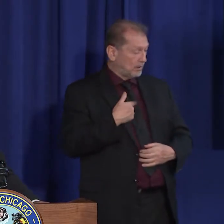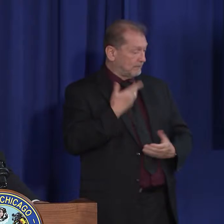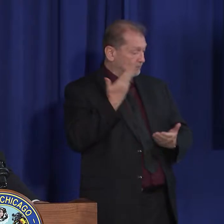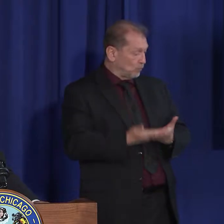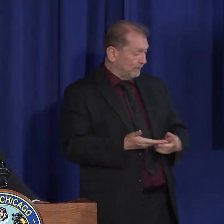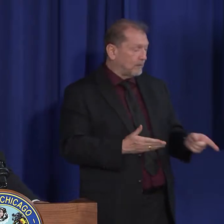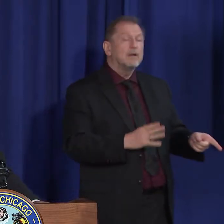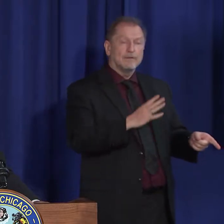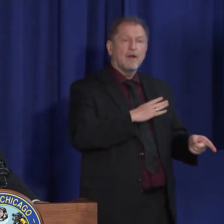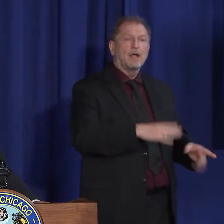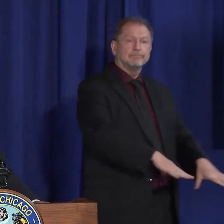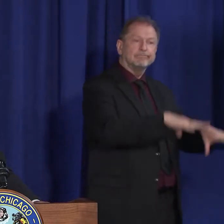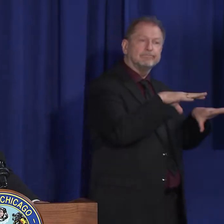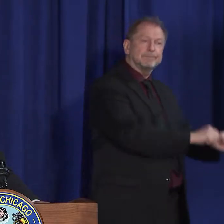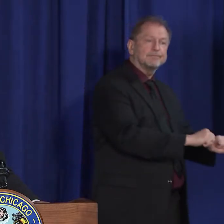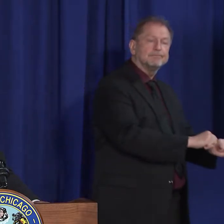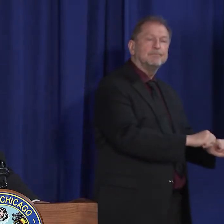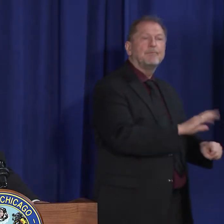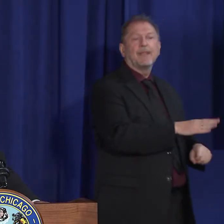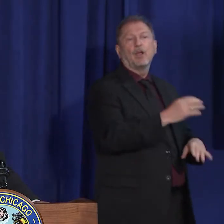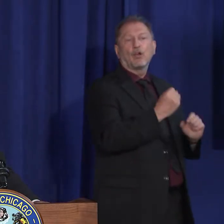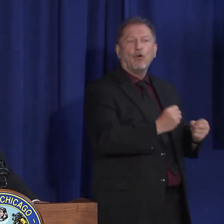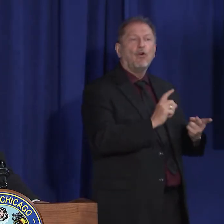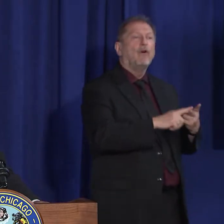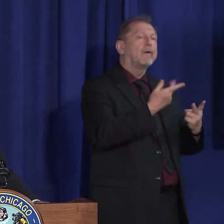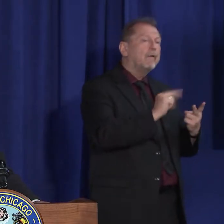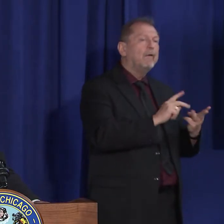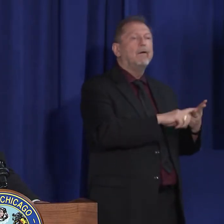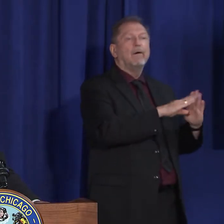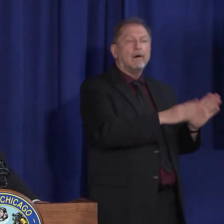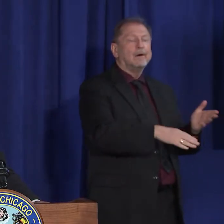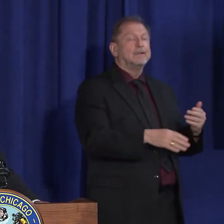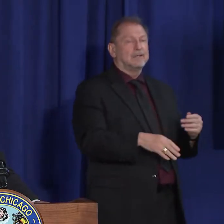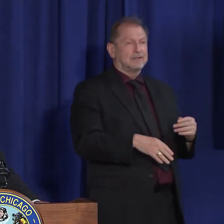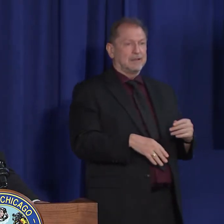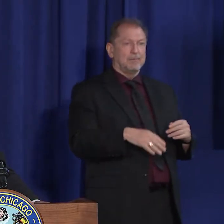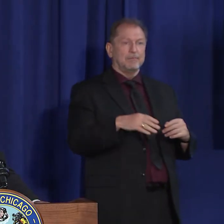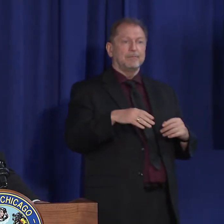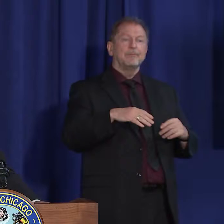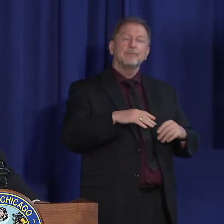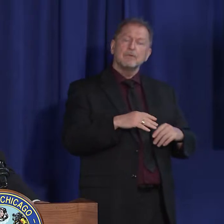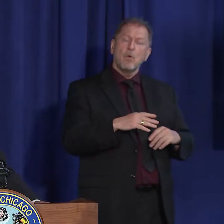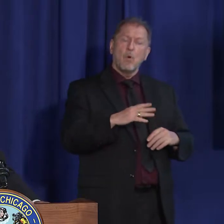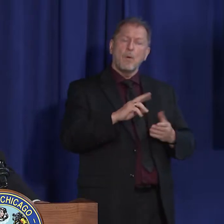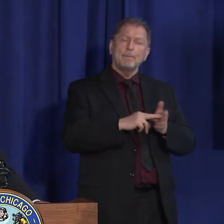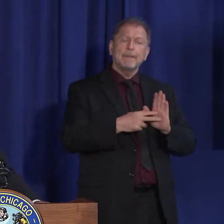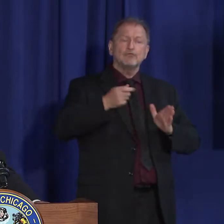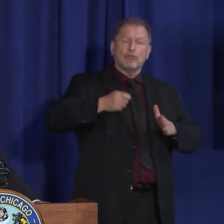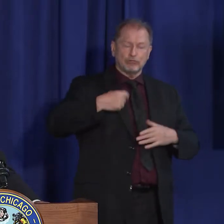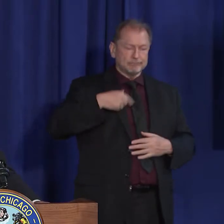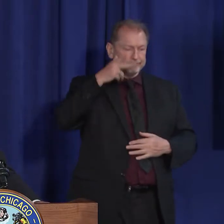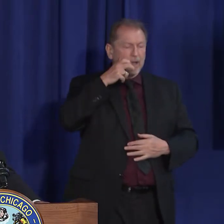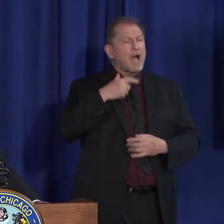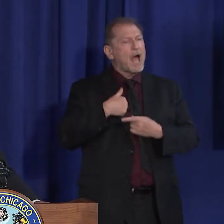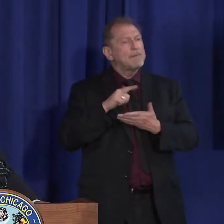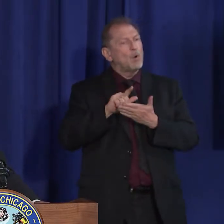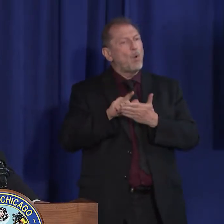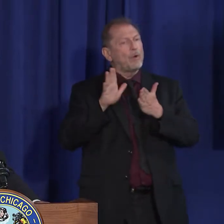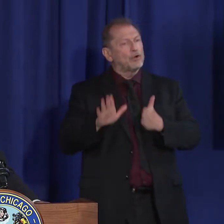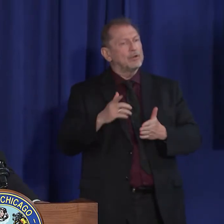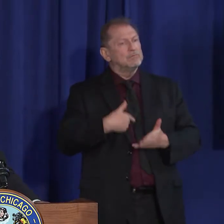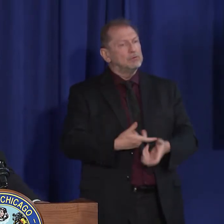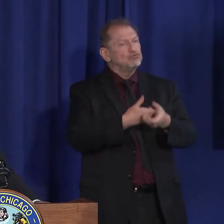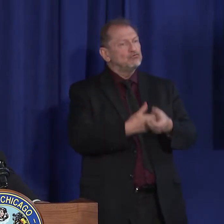and the law to be able to make our case. That's very, very different from before. So I'm a lawyer. I trust